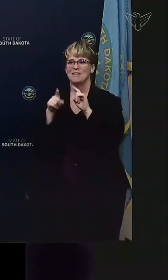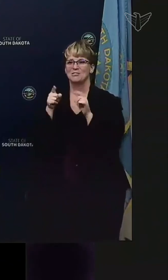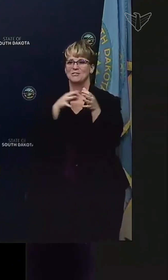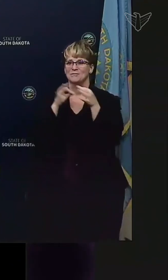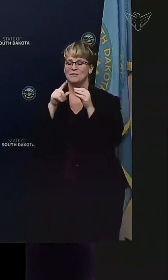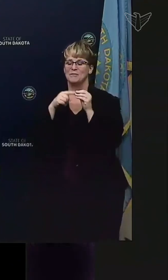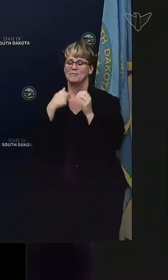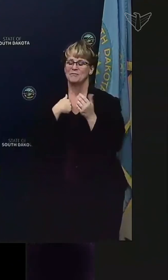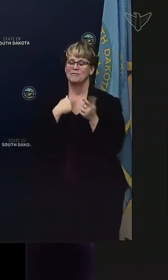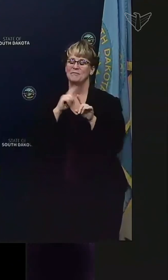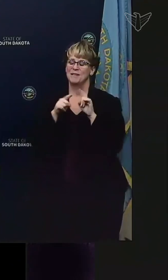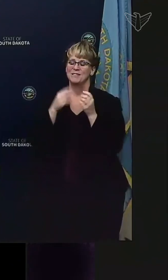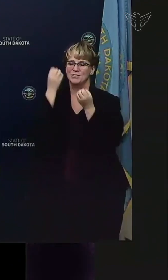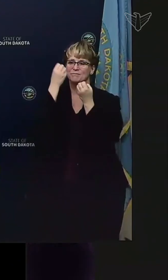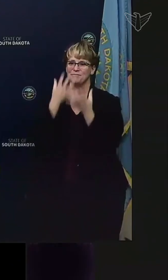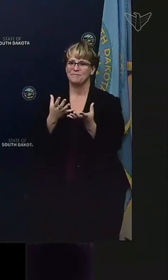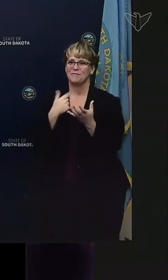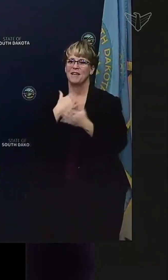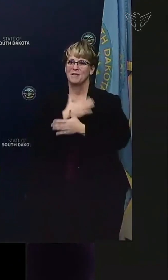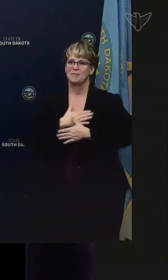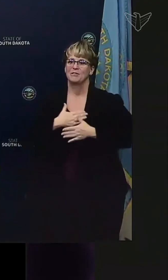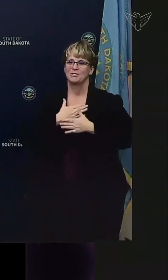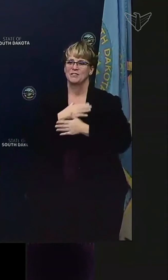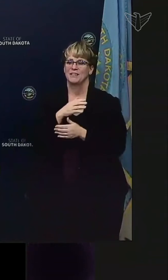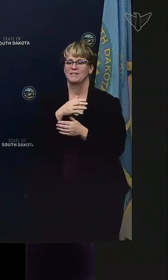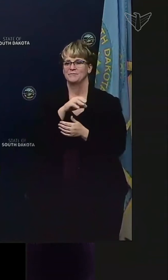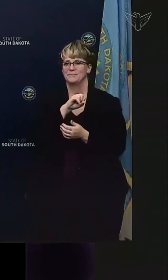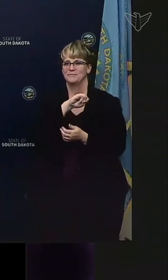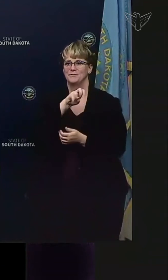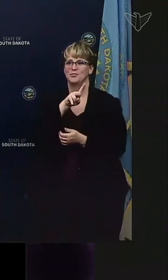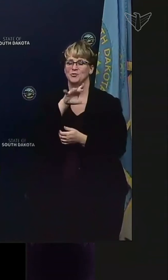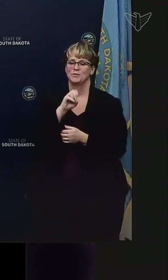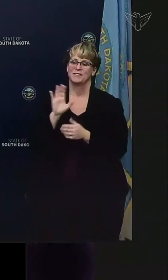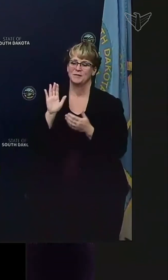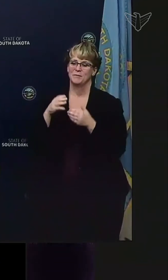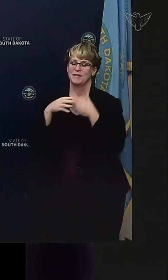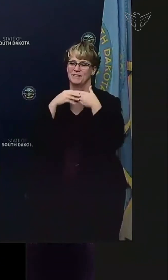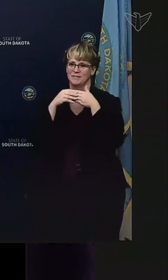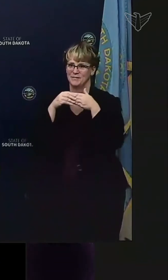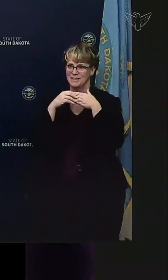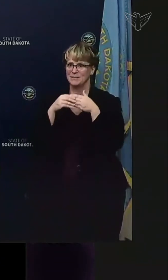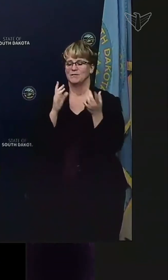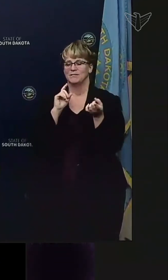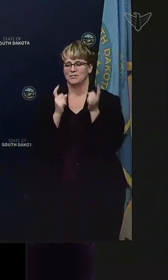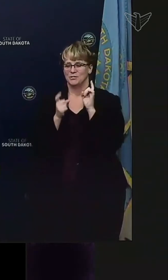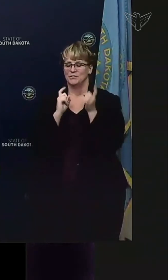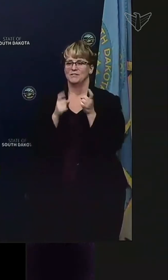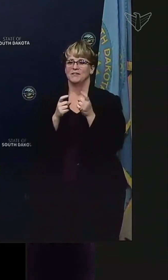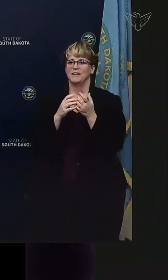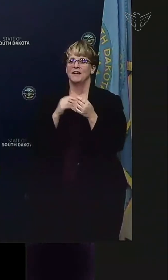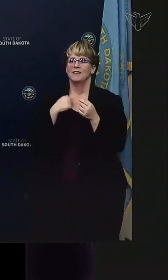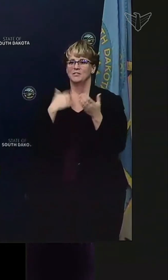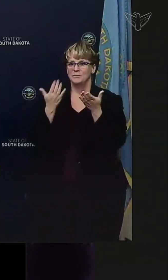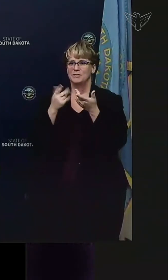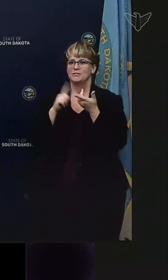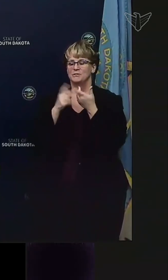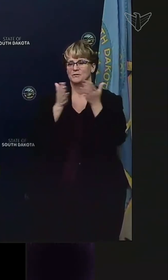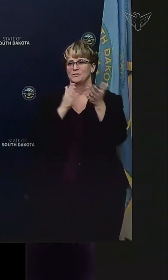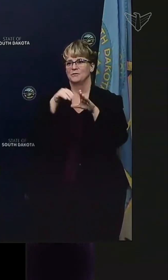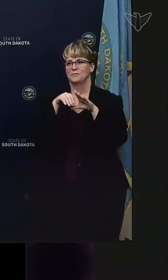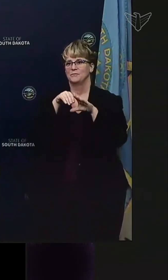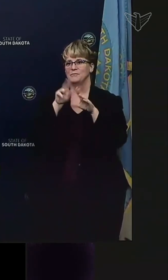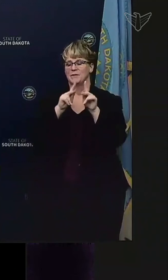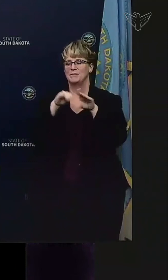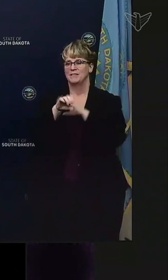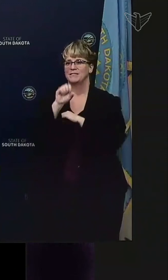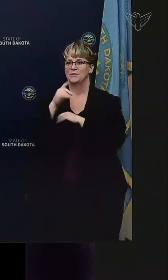bit. But I just want you to know how much I appreciate her and her being flexible. And she is really here to serve South Dakotans